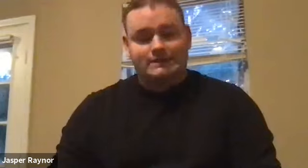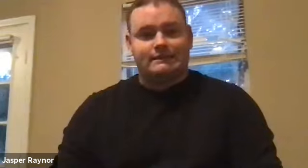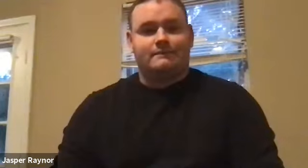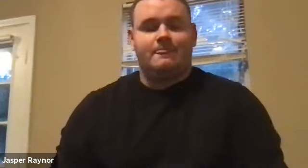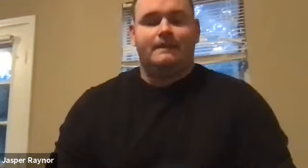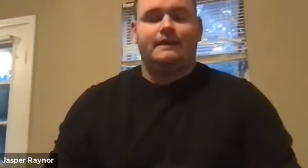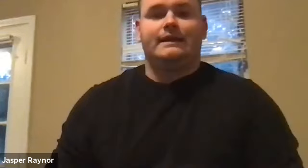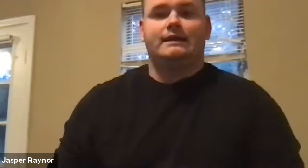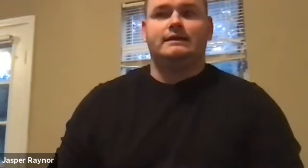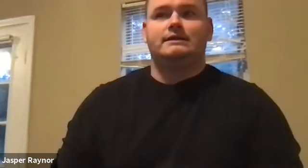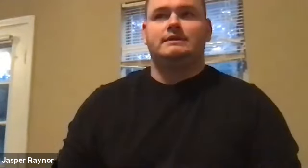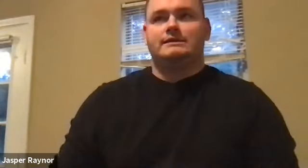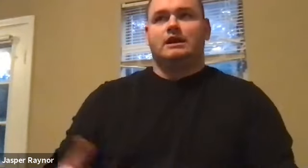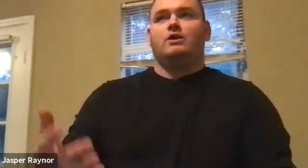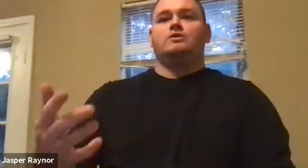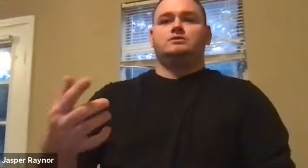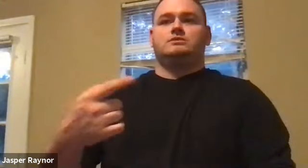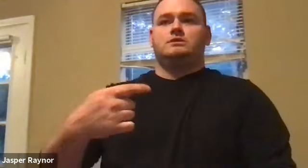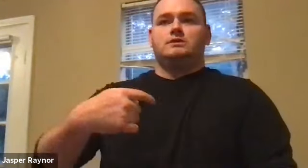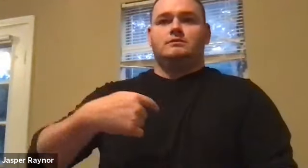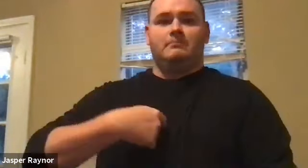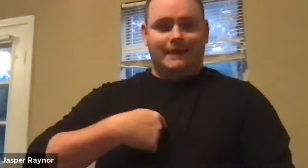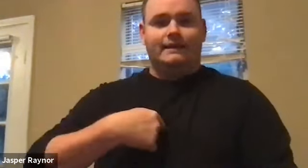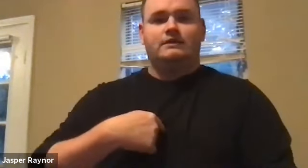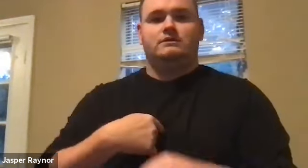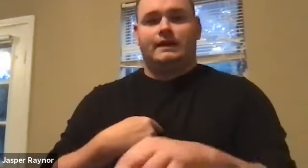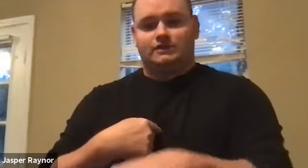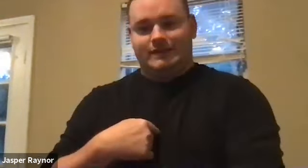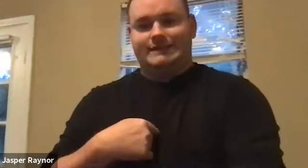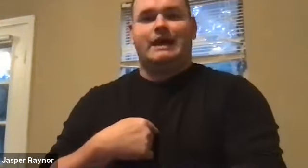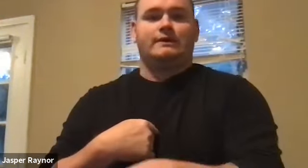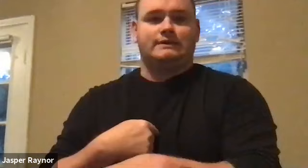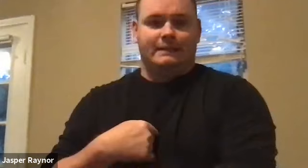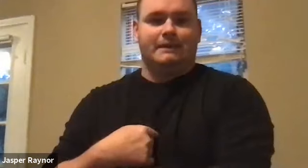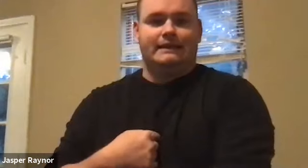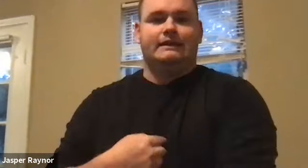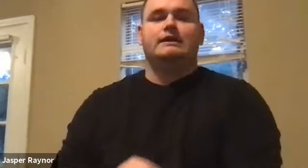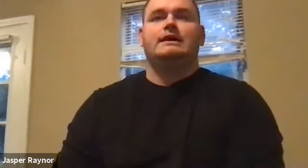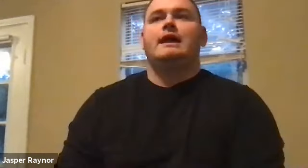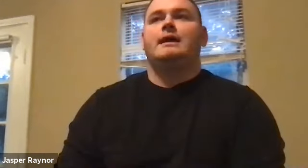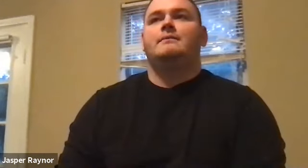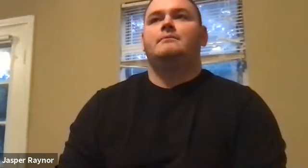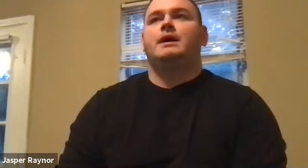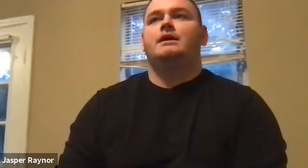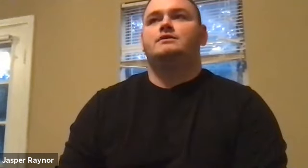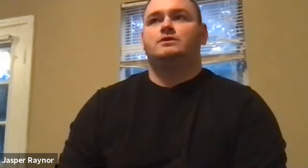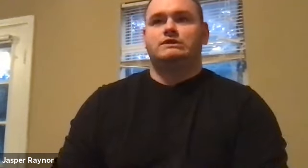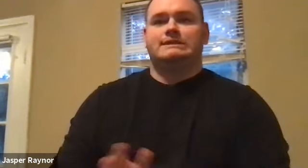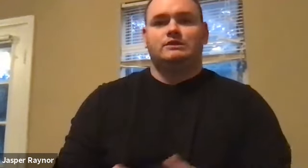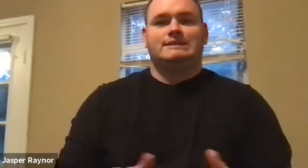glossing, is it goes me and it's written down as ME, and you could still